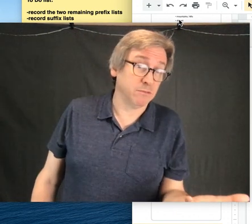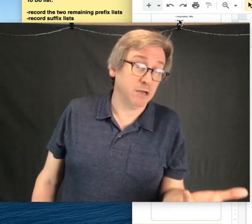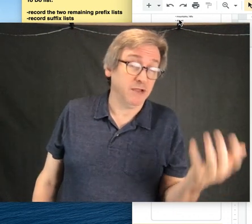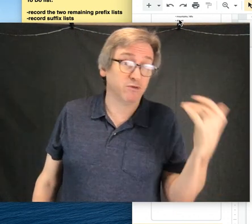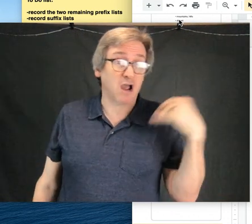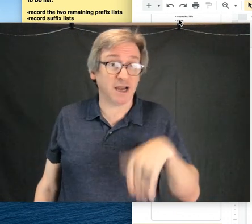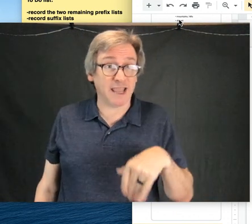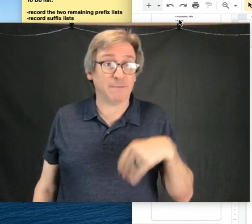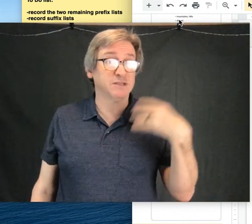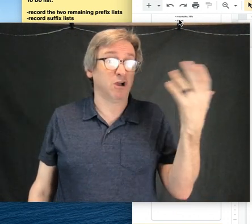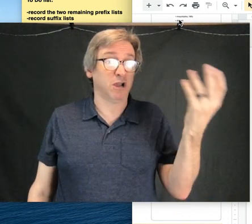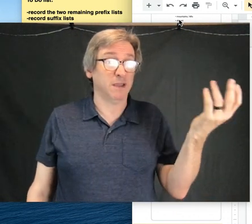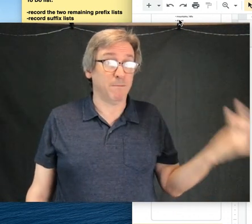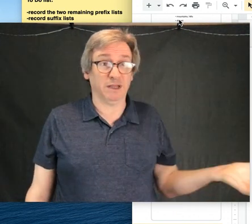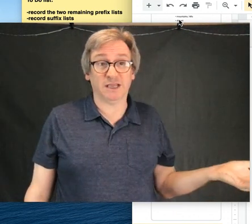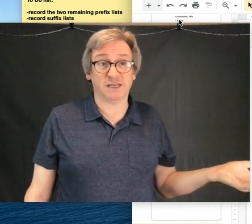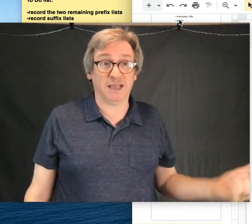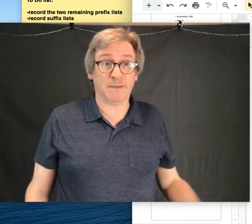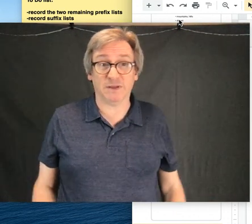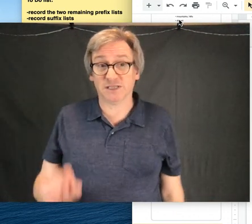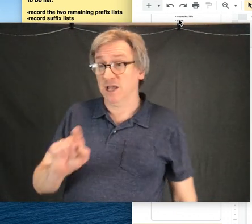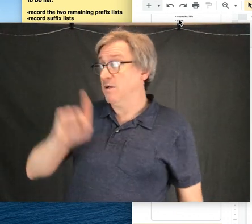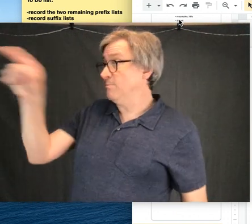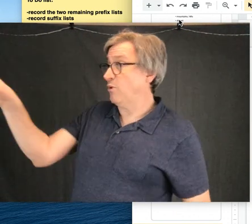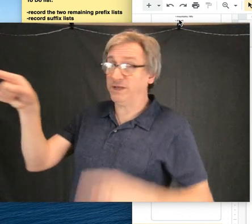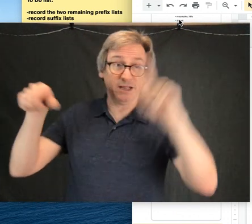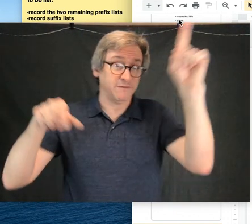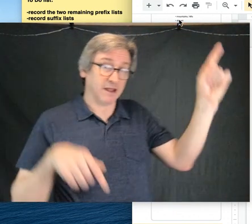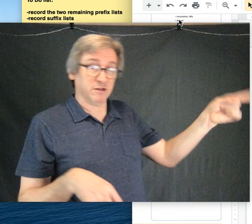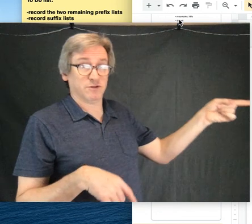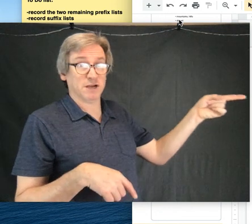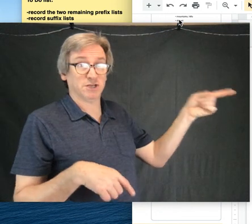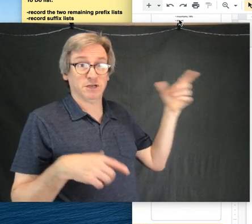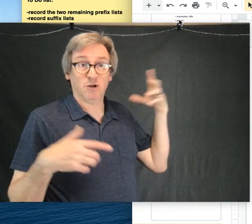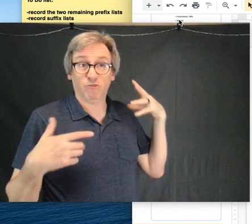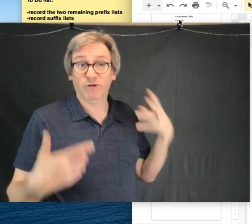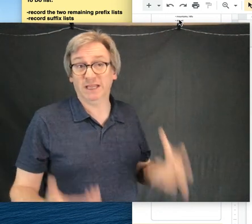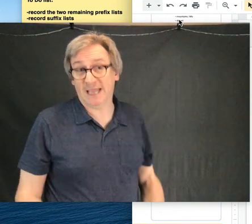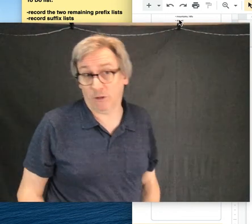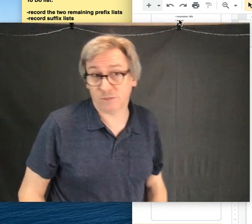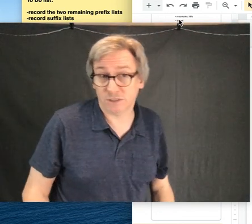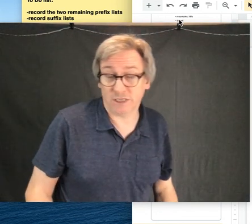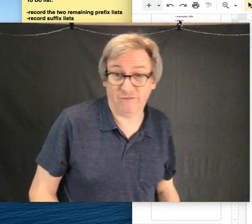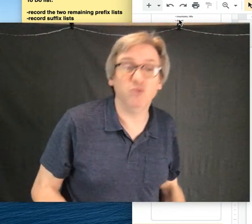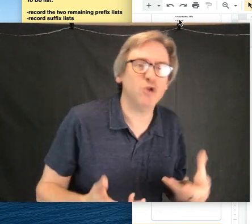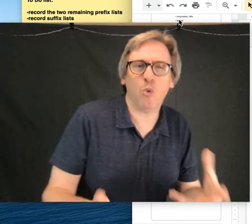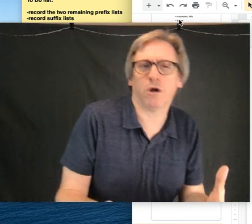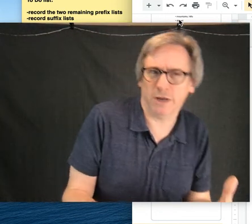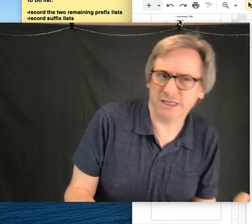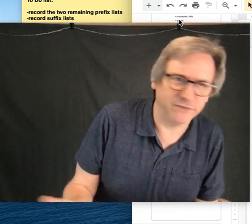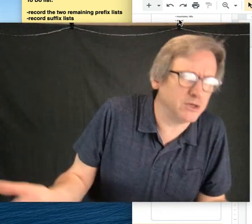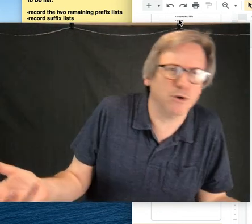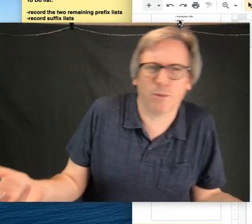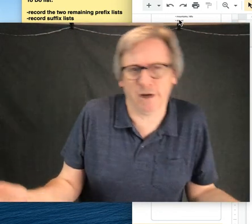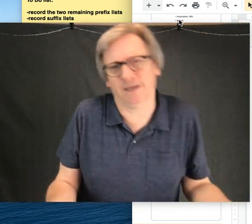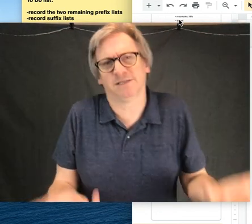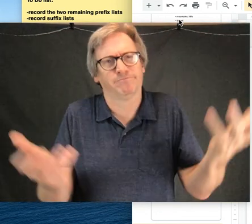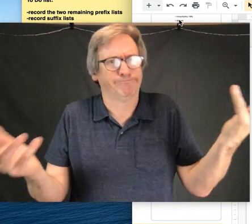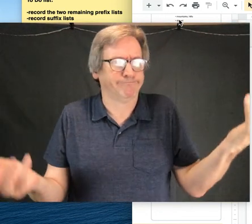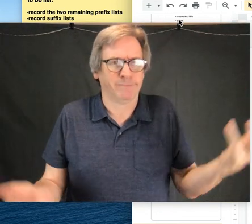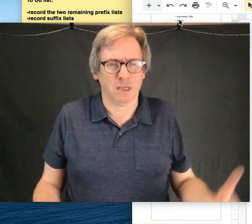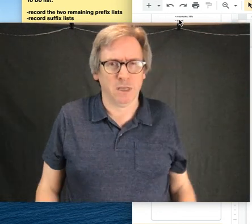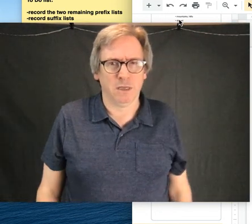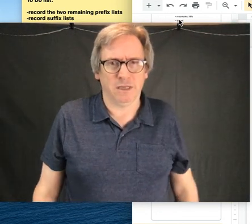better. We're on campus talking about buildings on campus. Pointing in that direction really helps if you know where it is. If you don't know where it